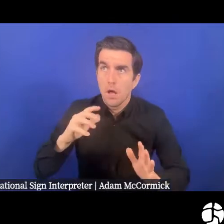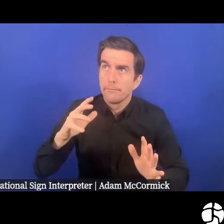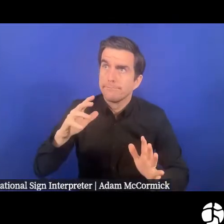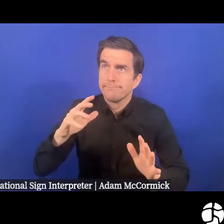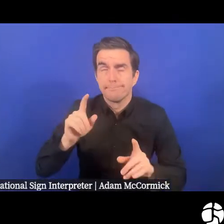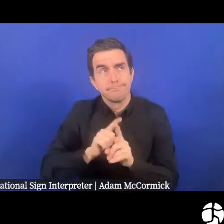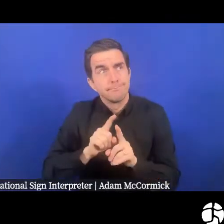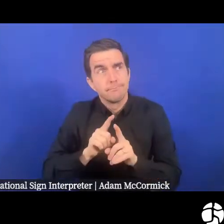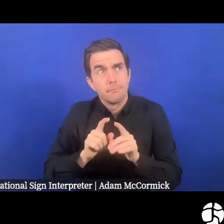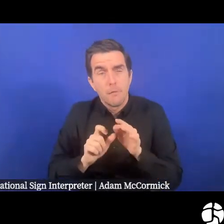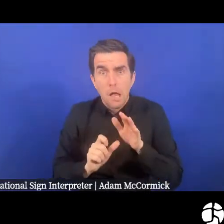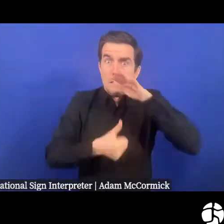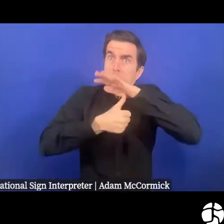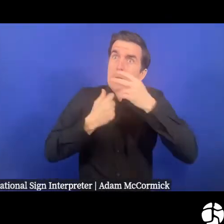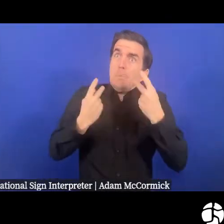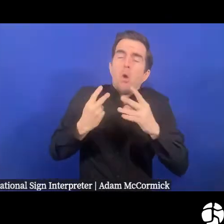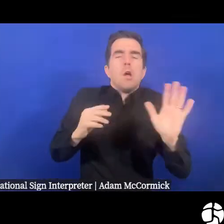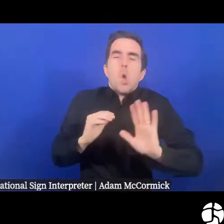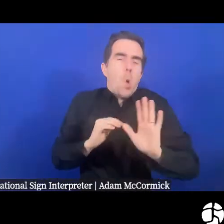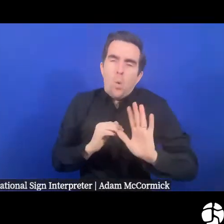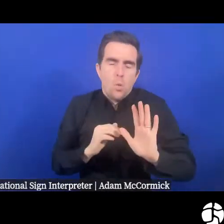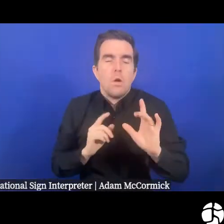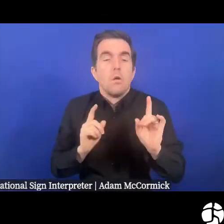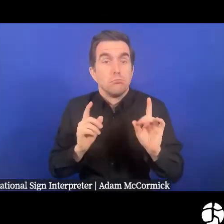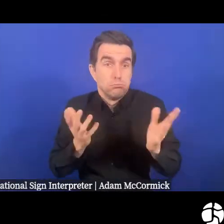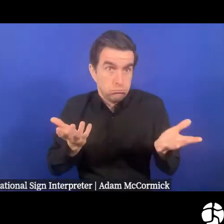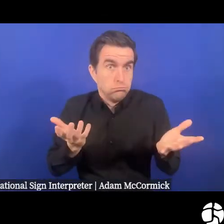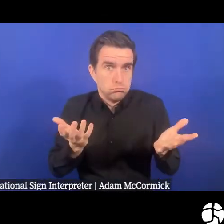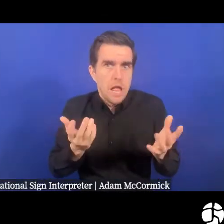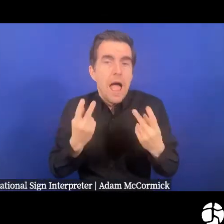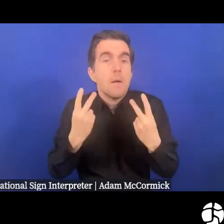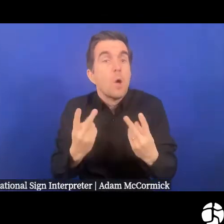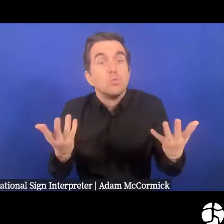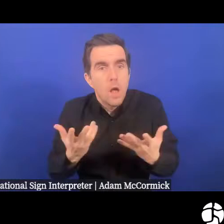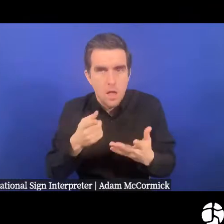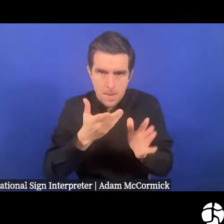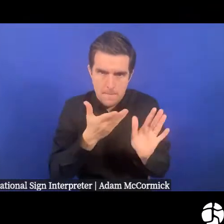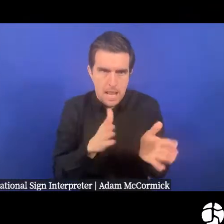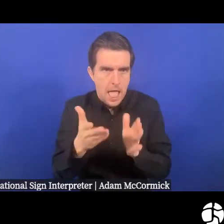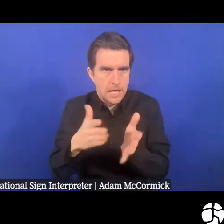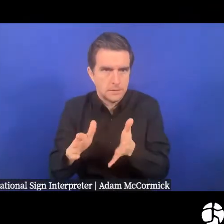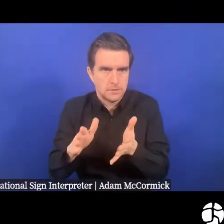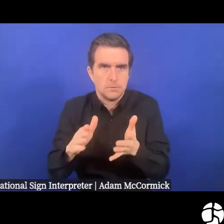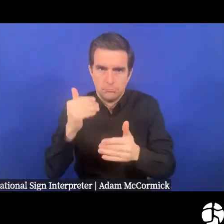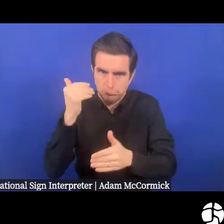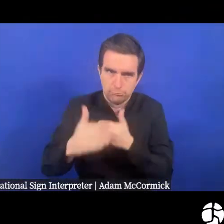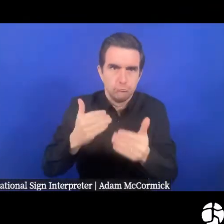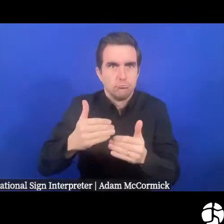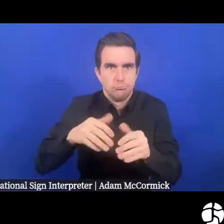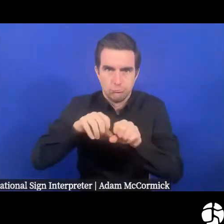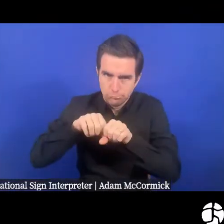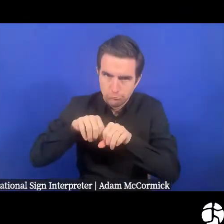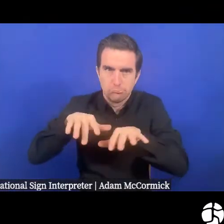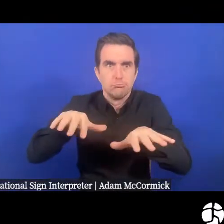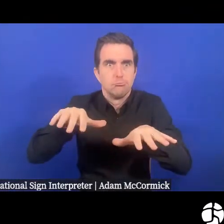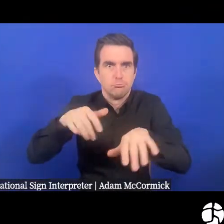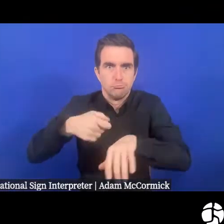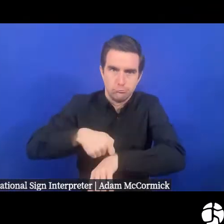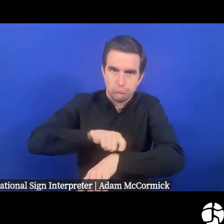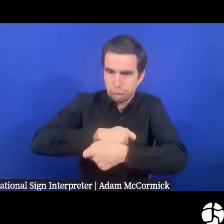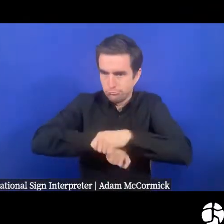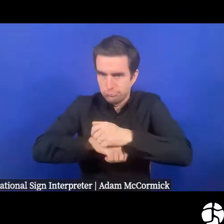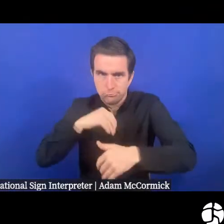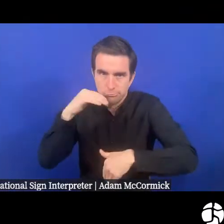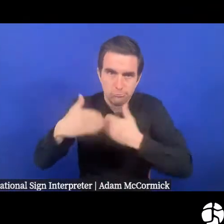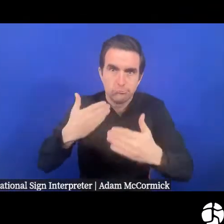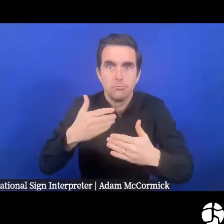help you to carry out these things. Don't get me wrong. I'm not saying that is not important. It sure is. And I don't